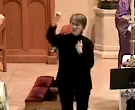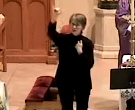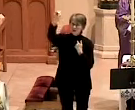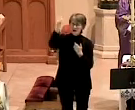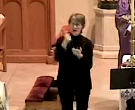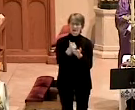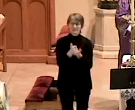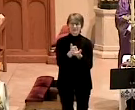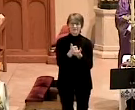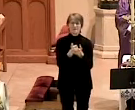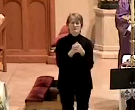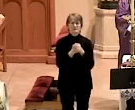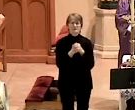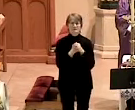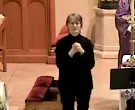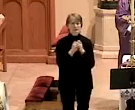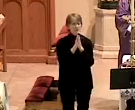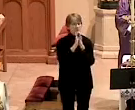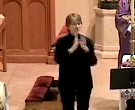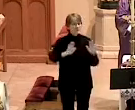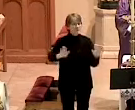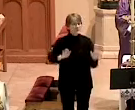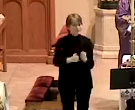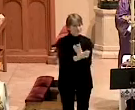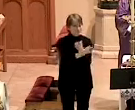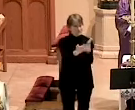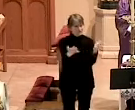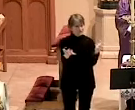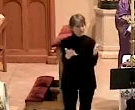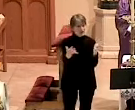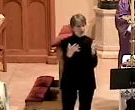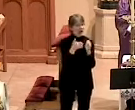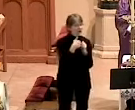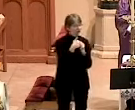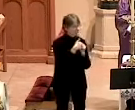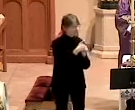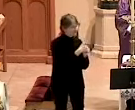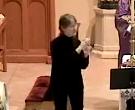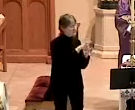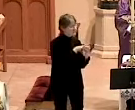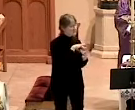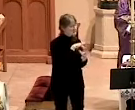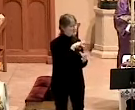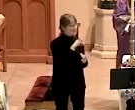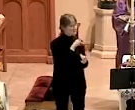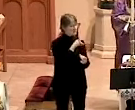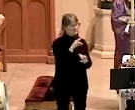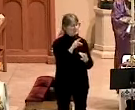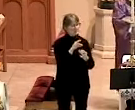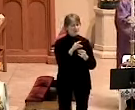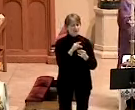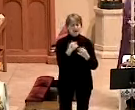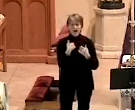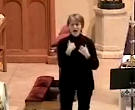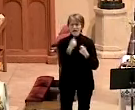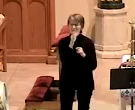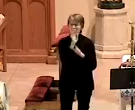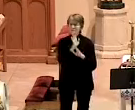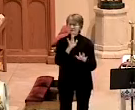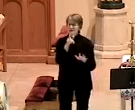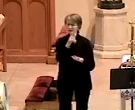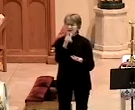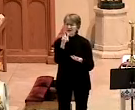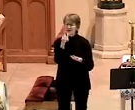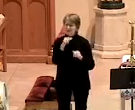and ever. Amen. The peace of the Lord be with you always. And with your spirit. Have a blessed Lent, and